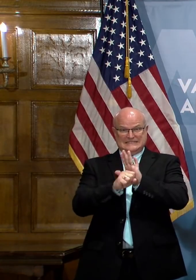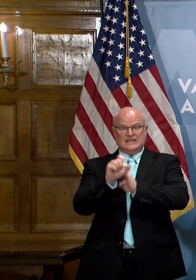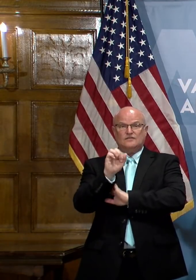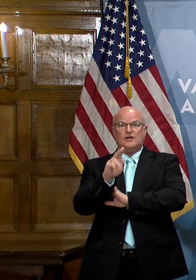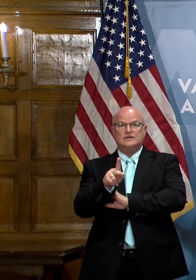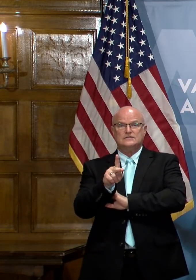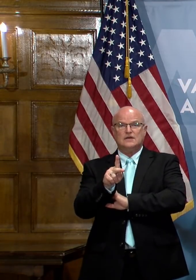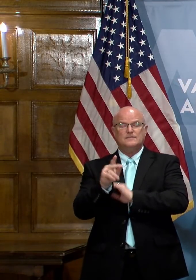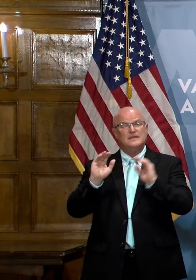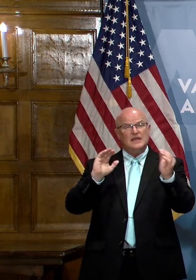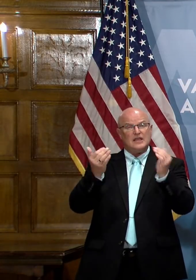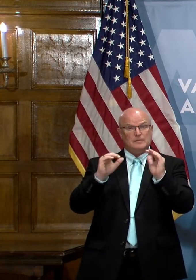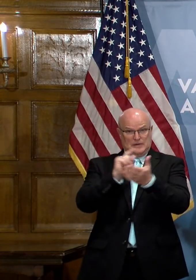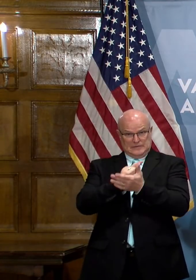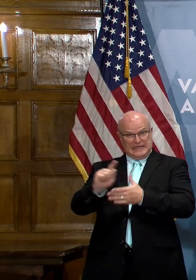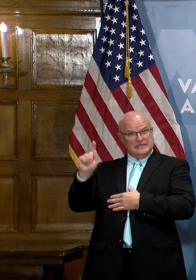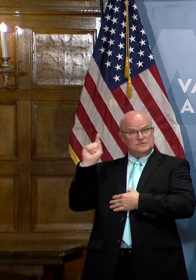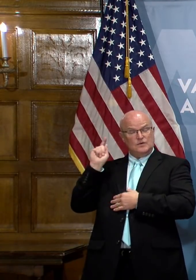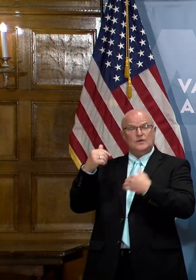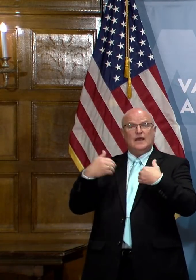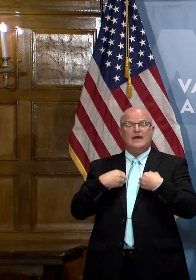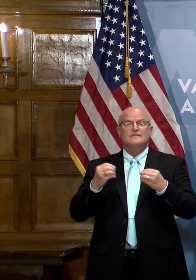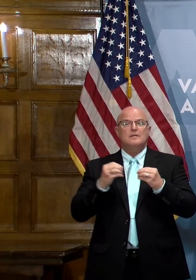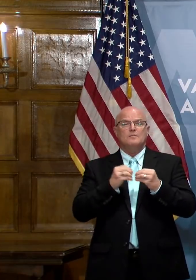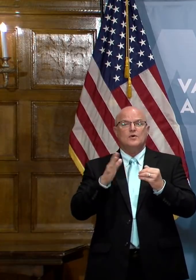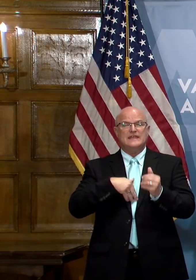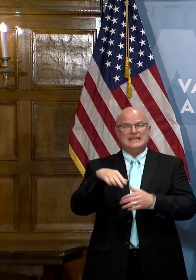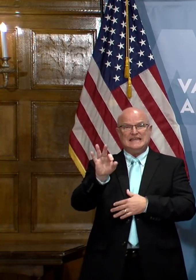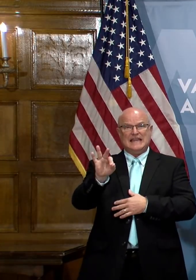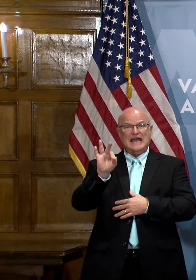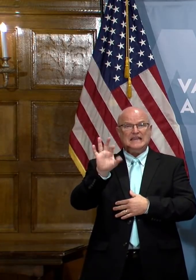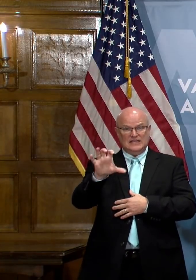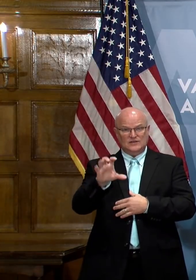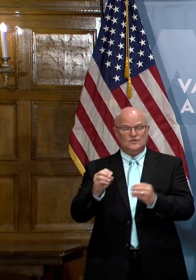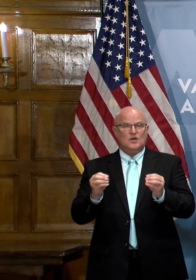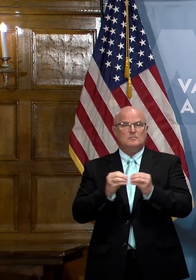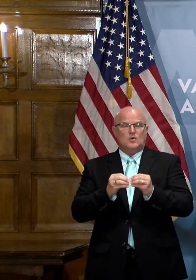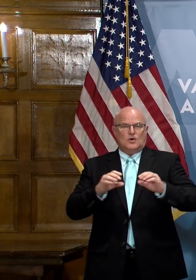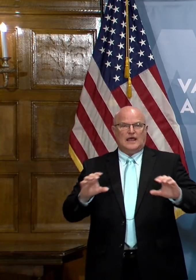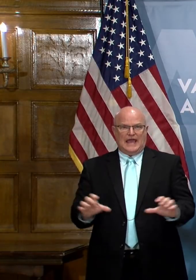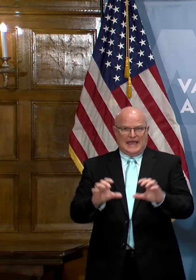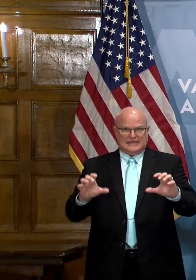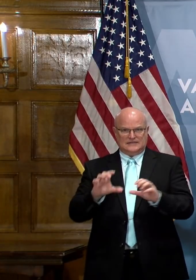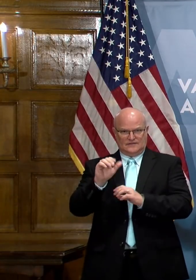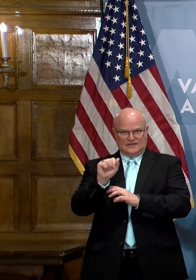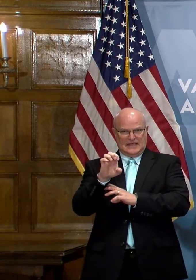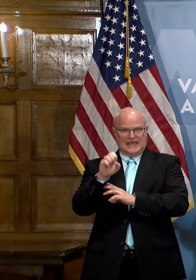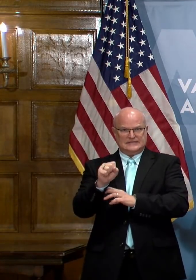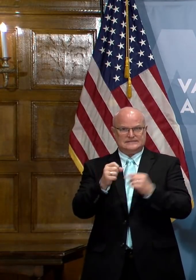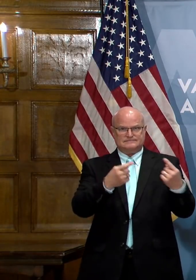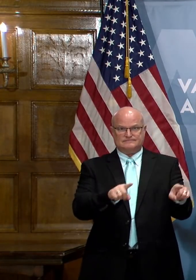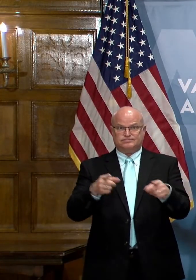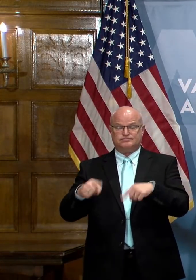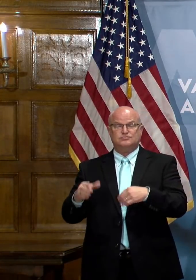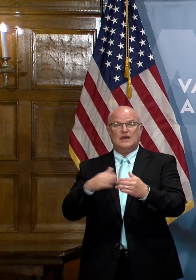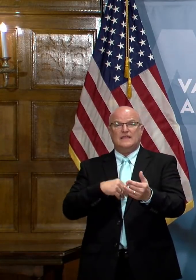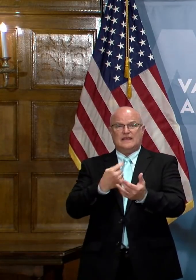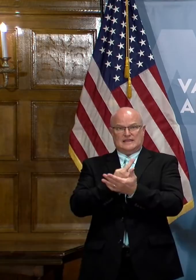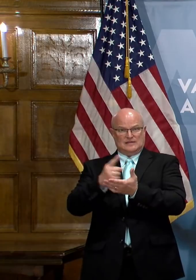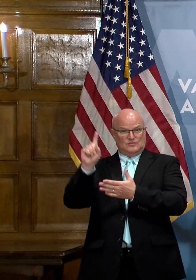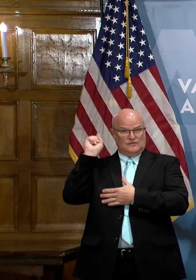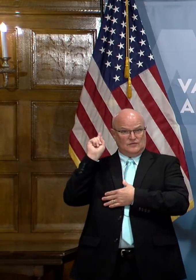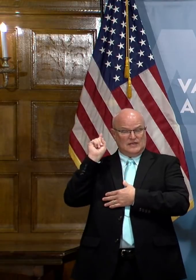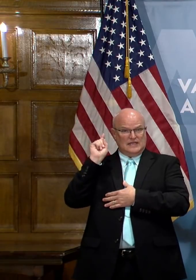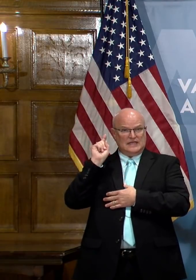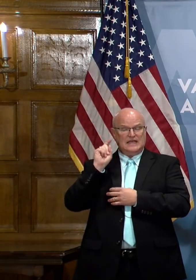And compared with last week, we have over 900 more active cases than the previous week,